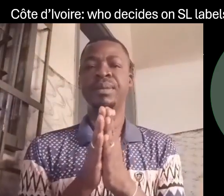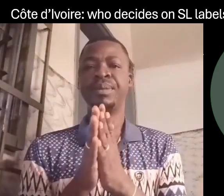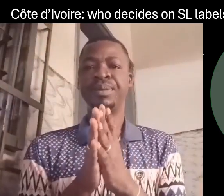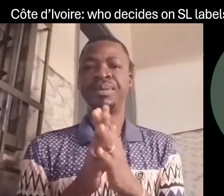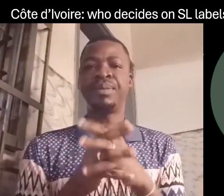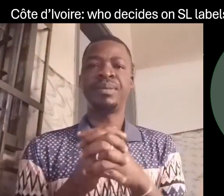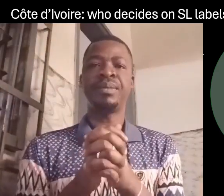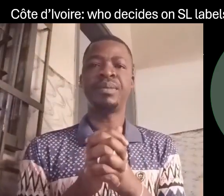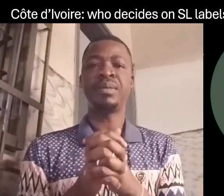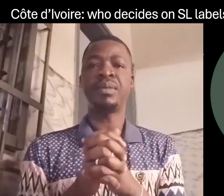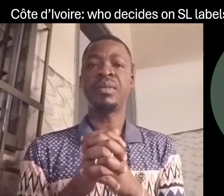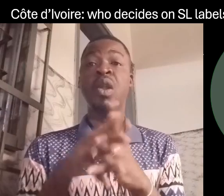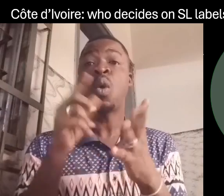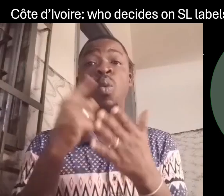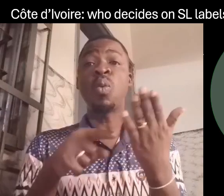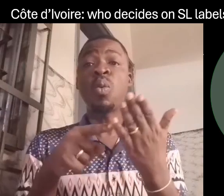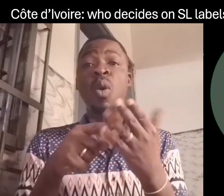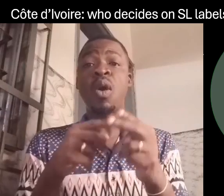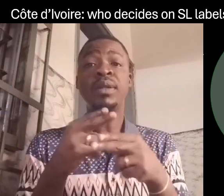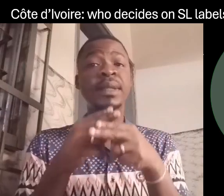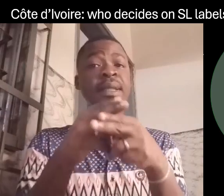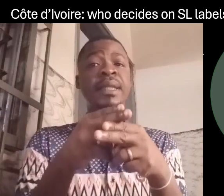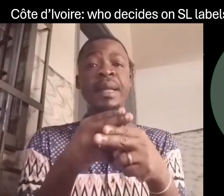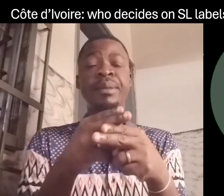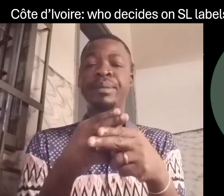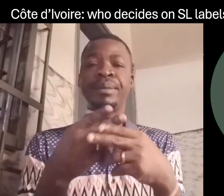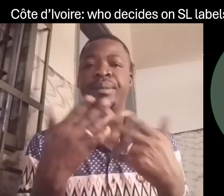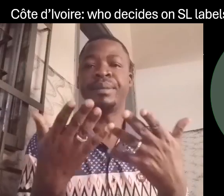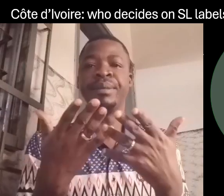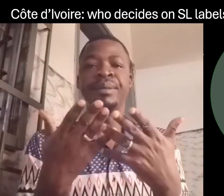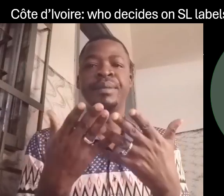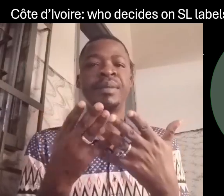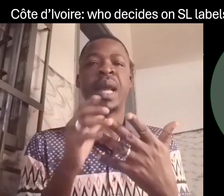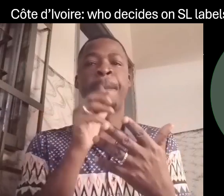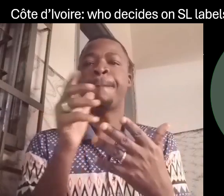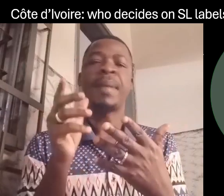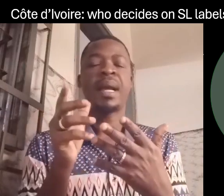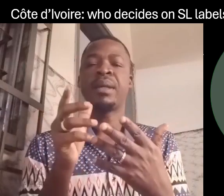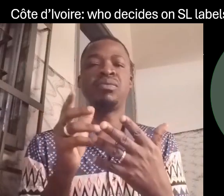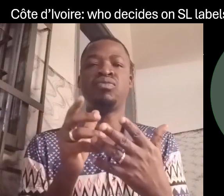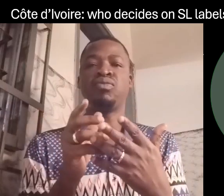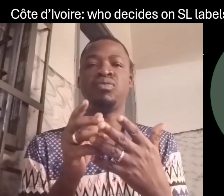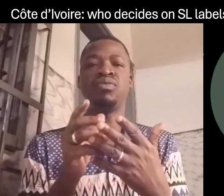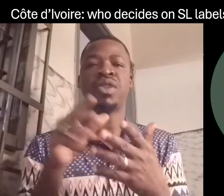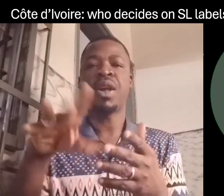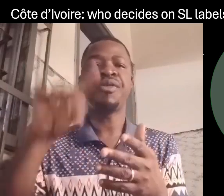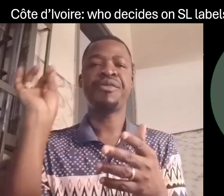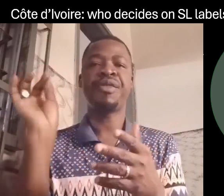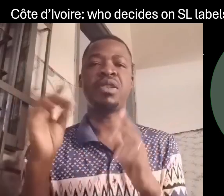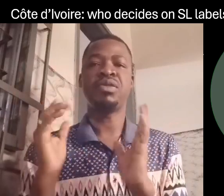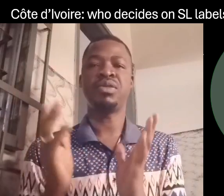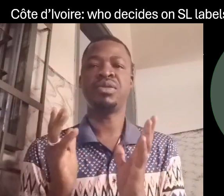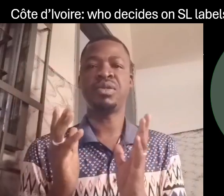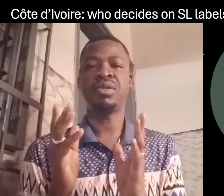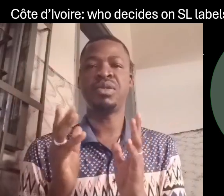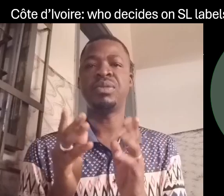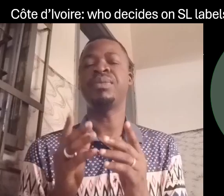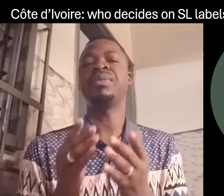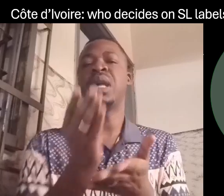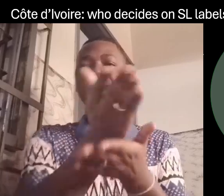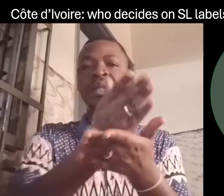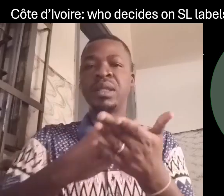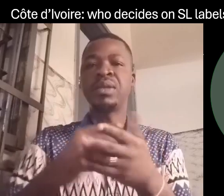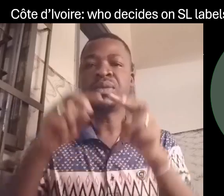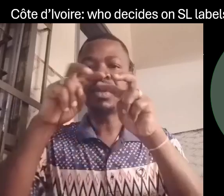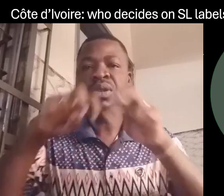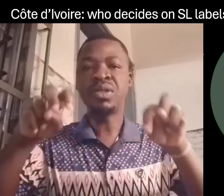to, and it has developed into a new situation. And so what name should this be given? No decision